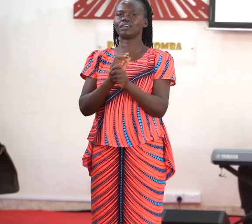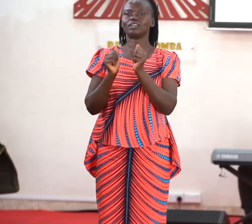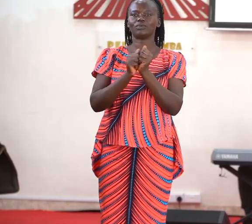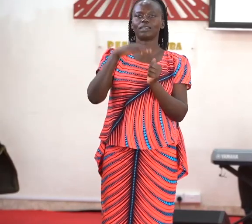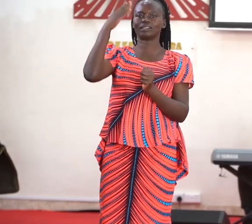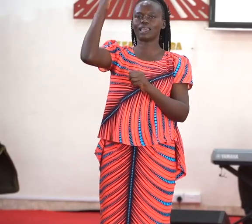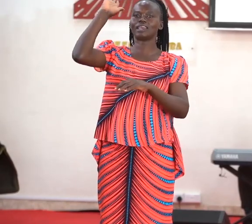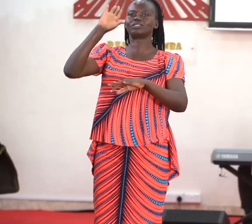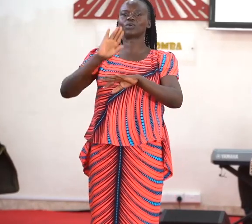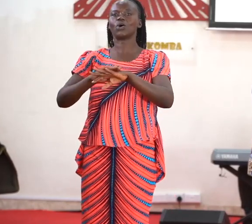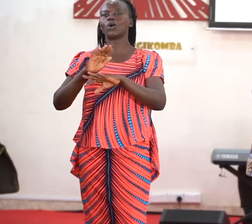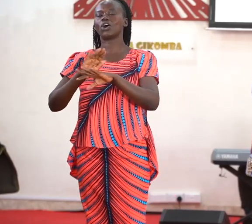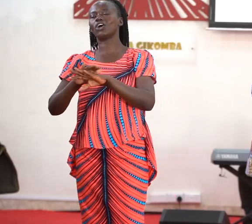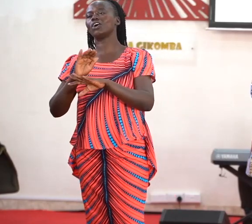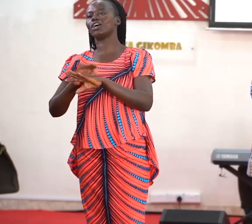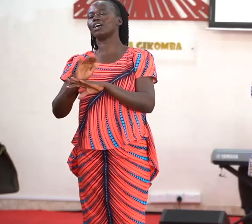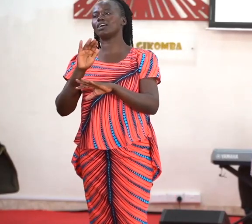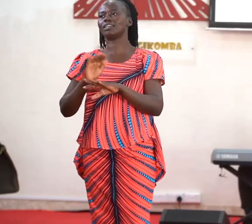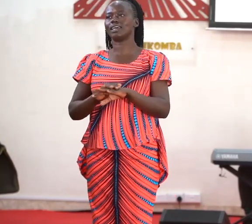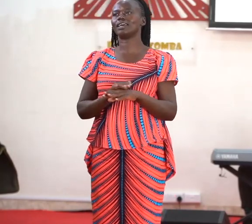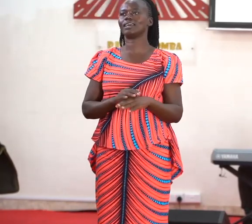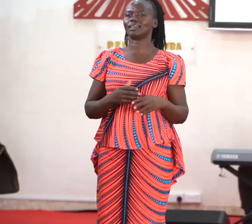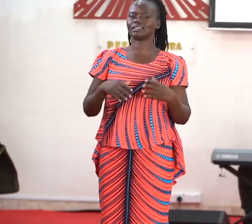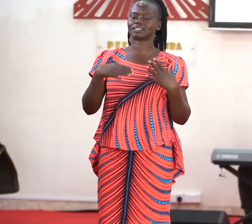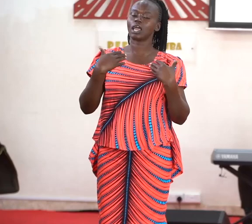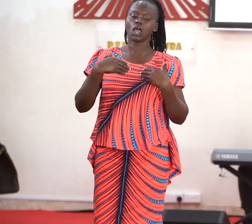above, filled with His goodness.